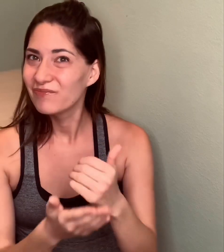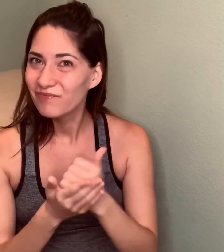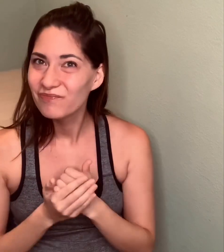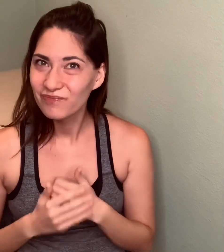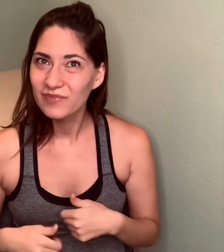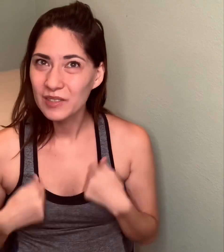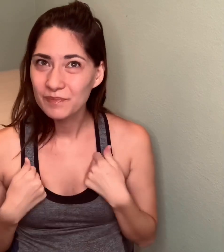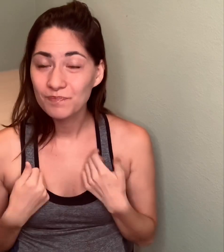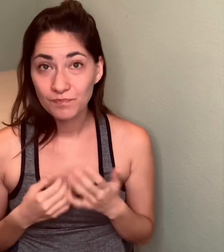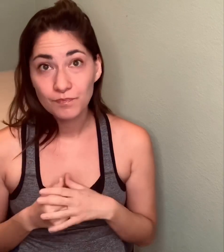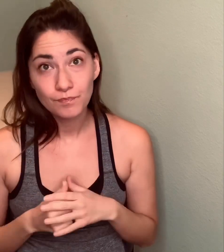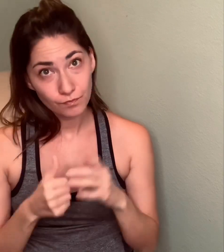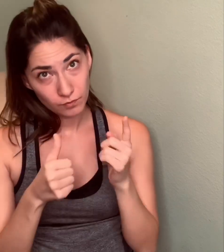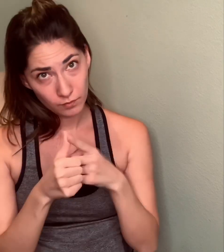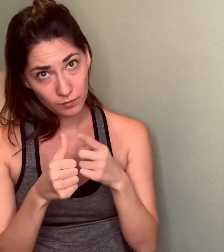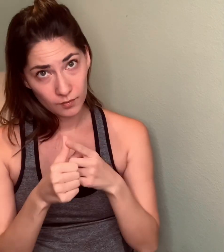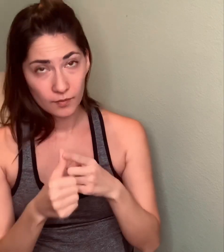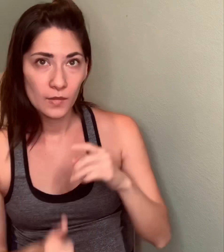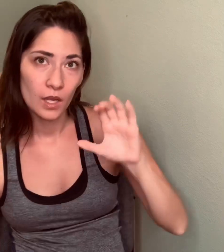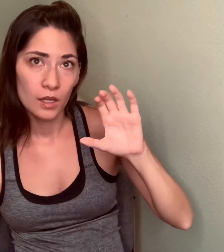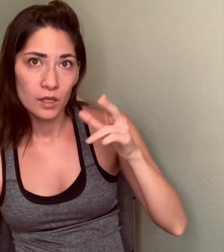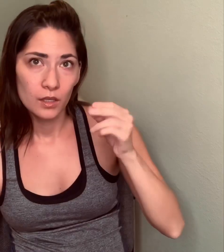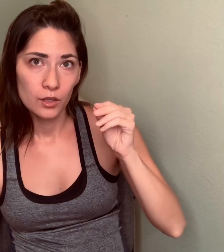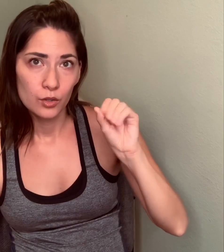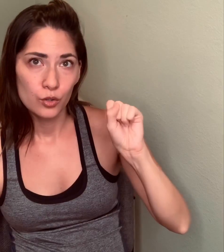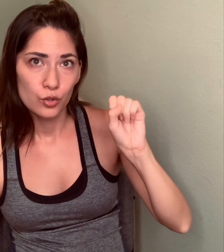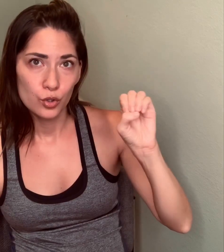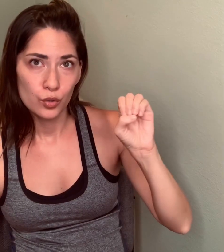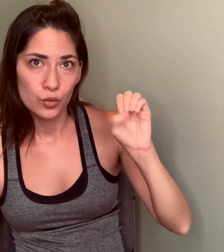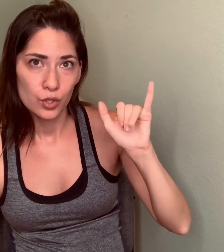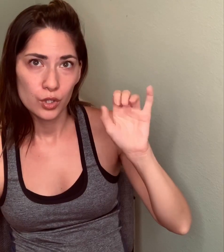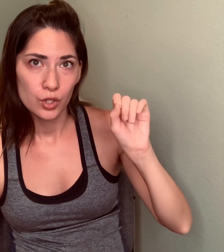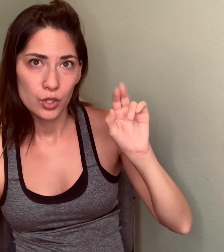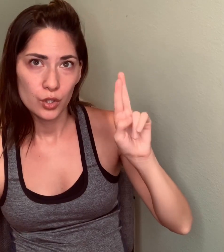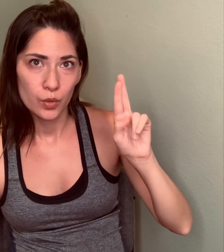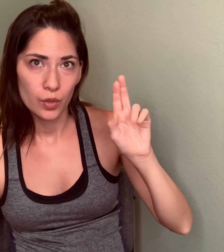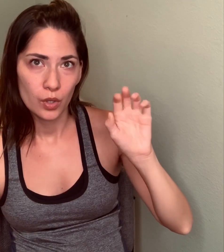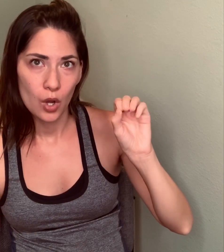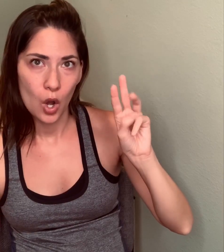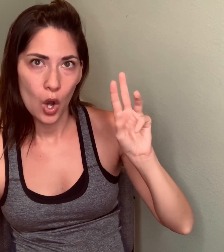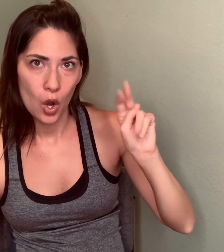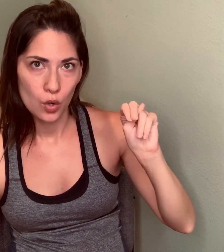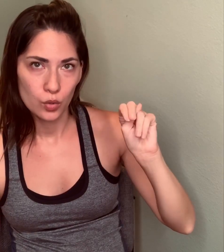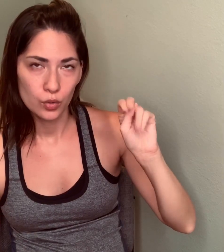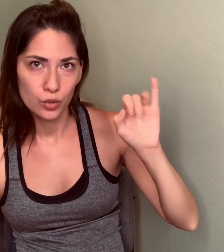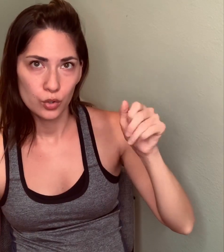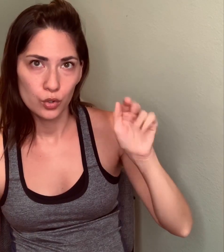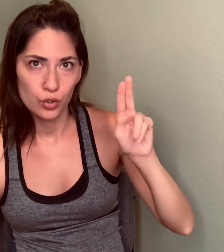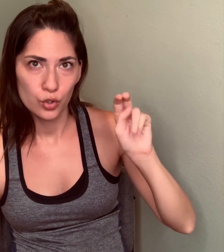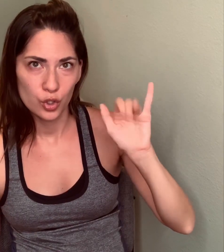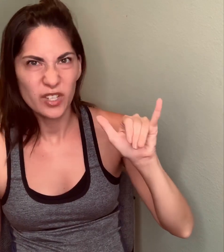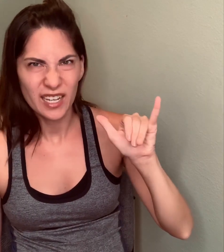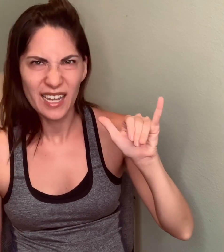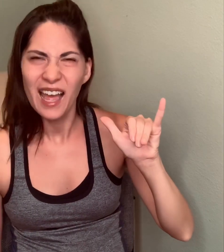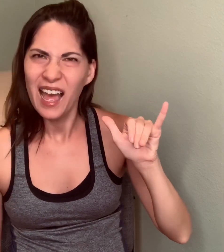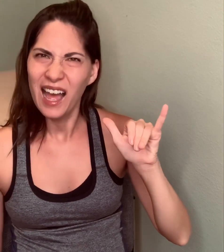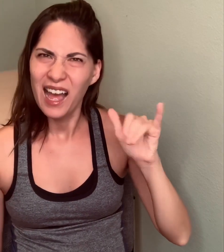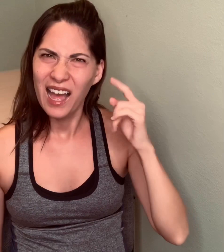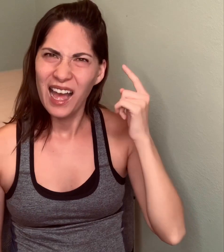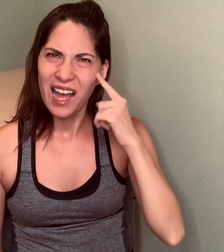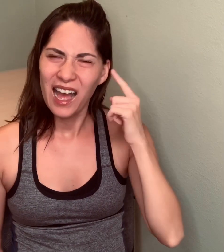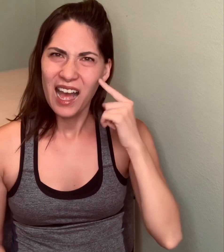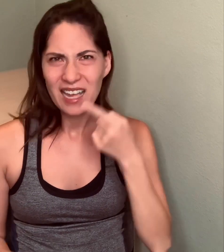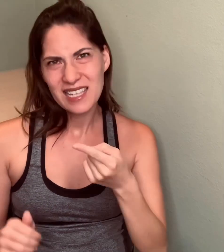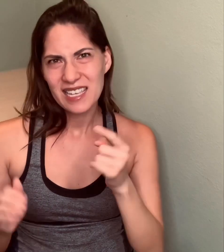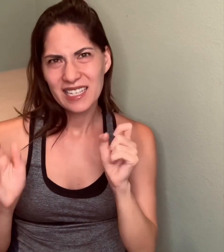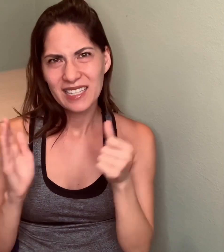son. And so the first book is called Choose Your Own Journey. It's probably backwards for you all, so sorry about that. But Choose Your